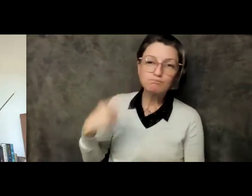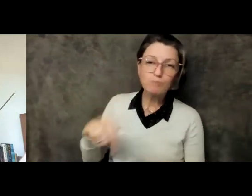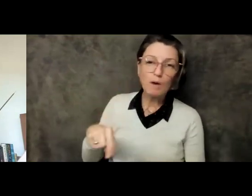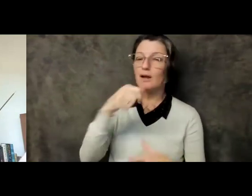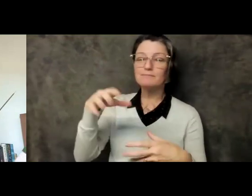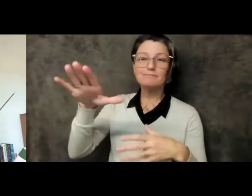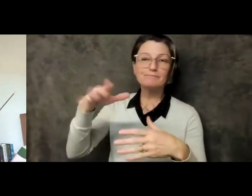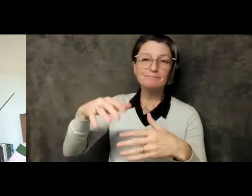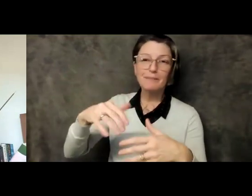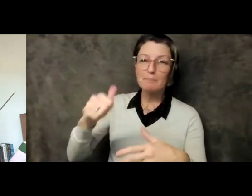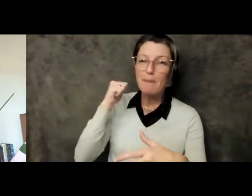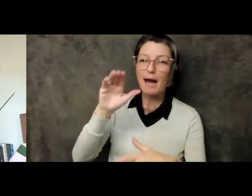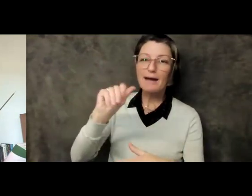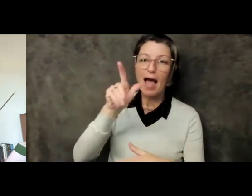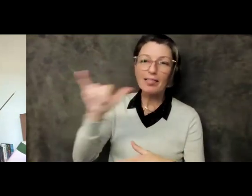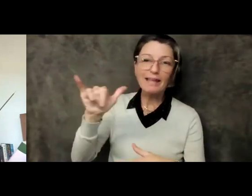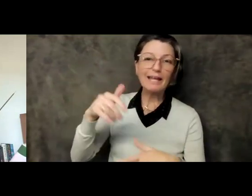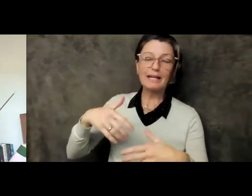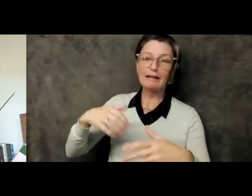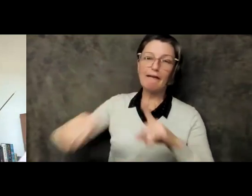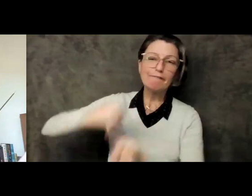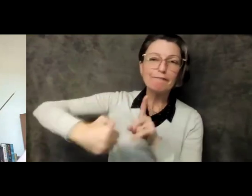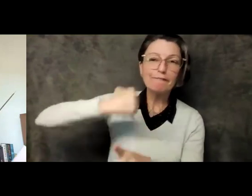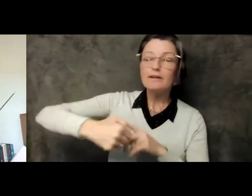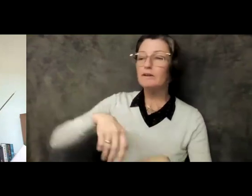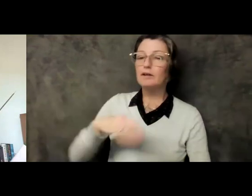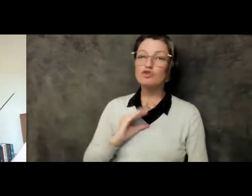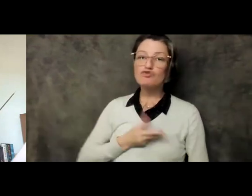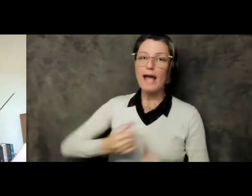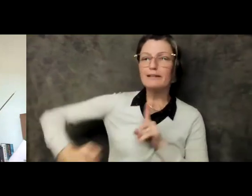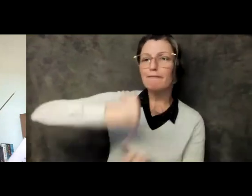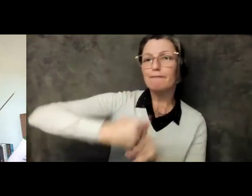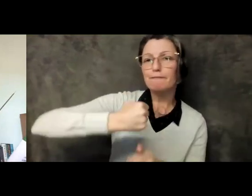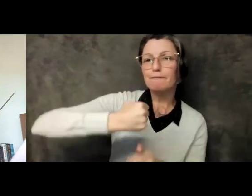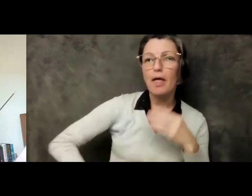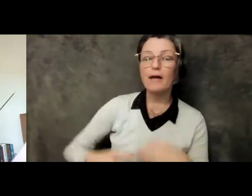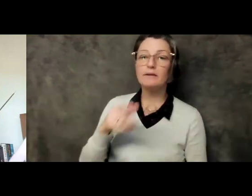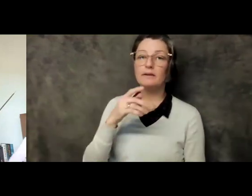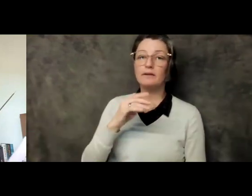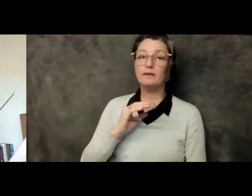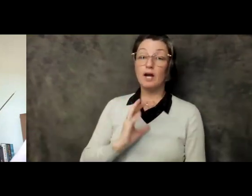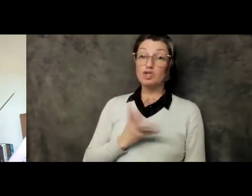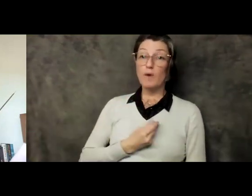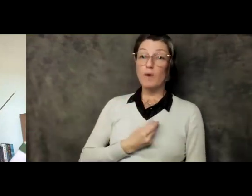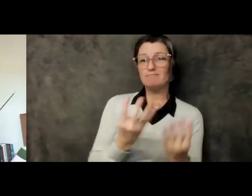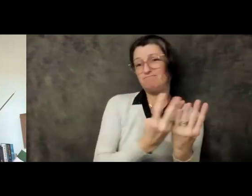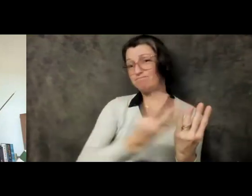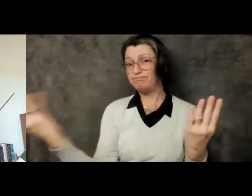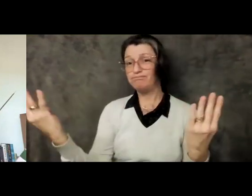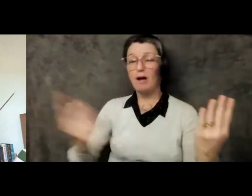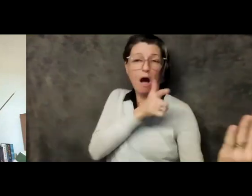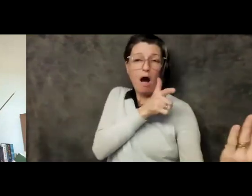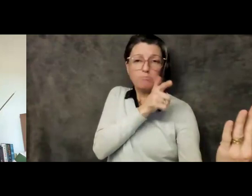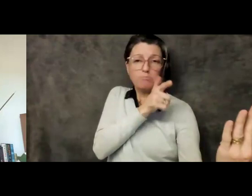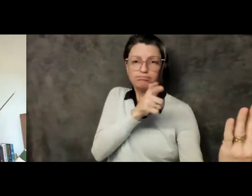I'm not gay bashed bleeding, trans bashed bleeding, line all the homosexuals up in a row and shoot them in the back of the head